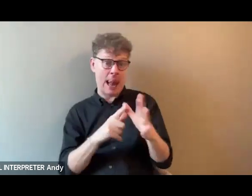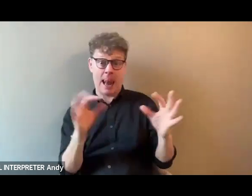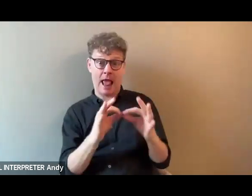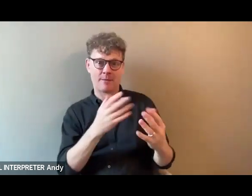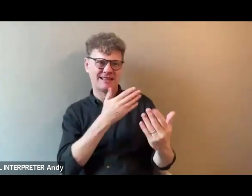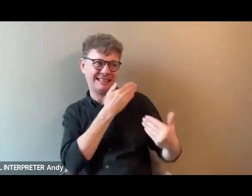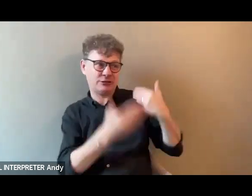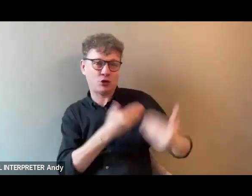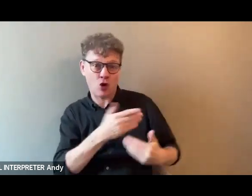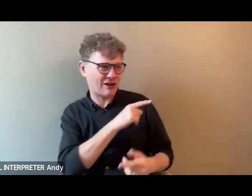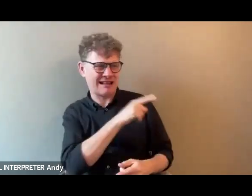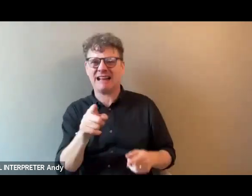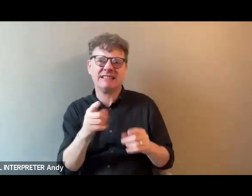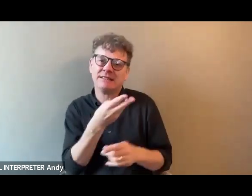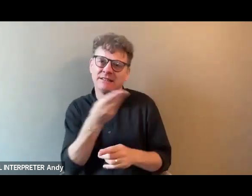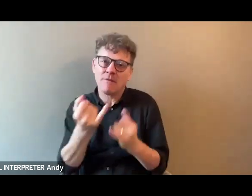some of the worst